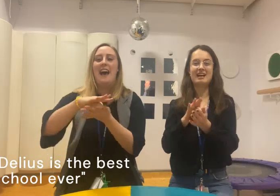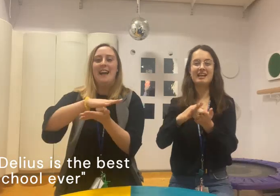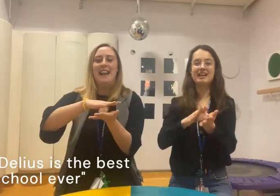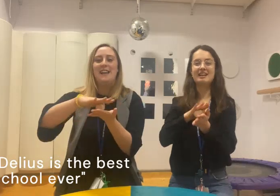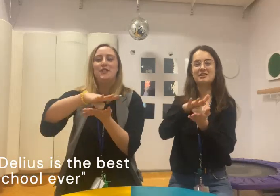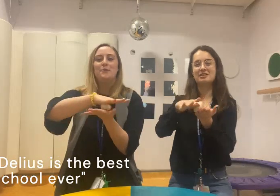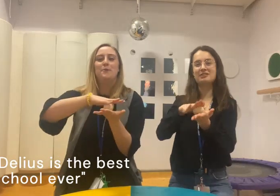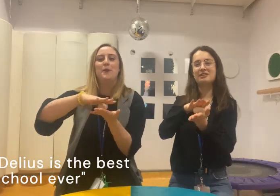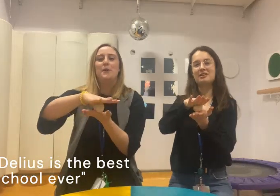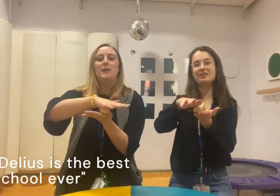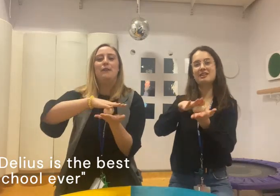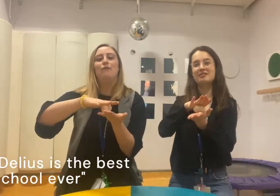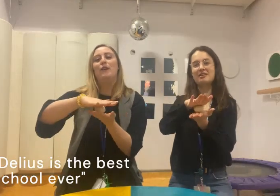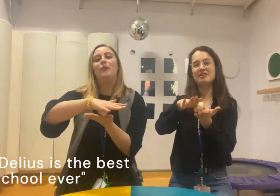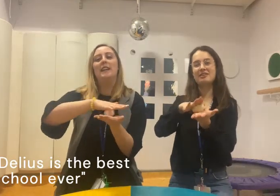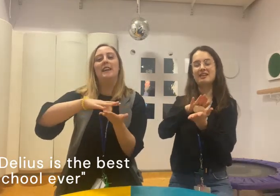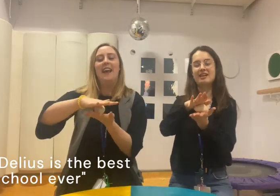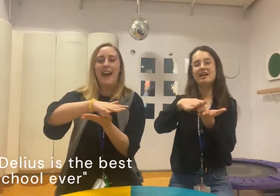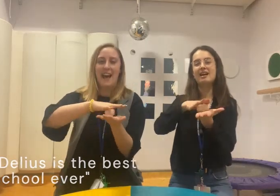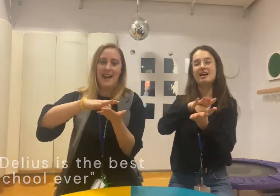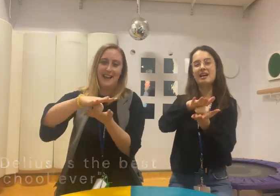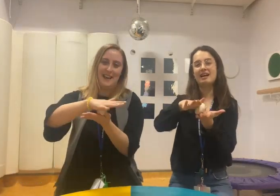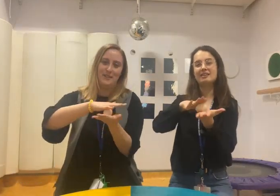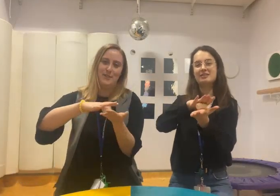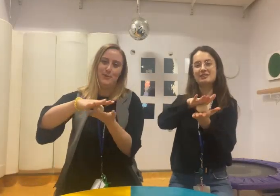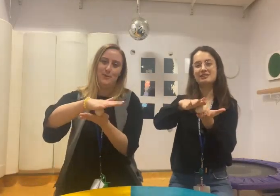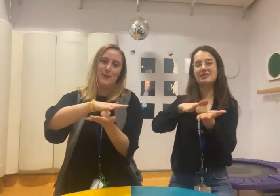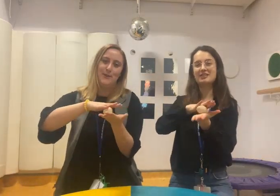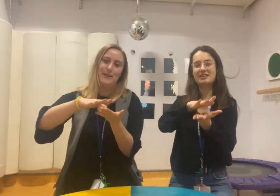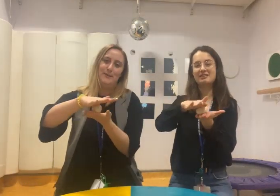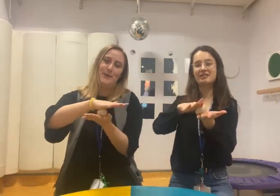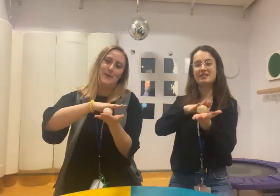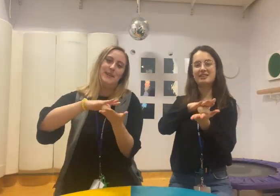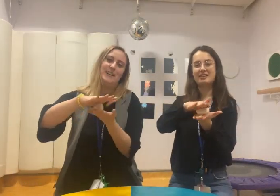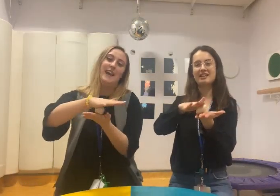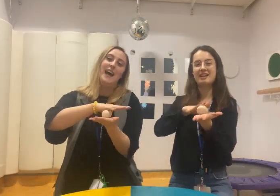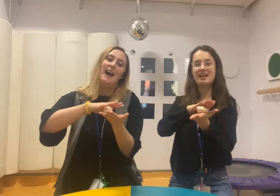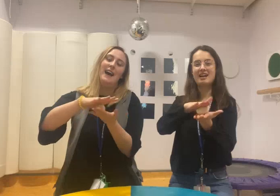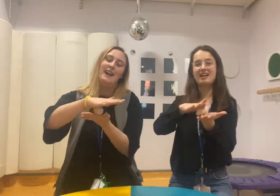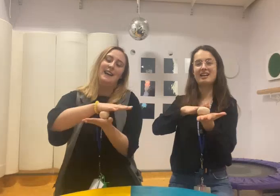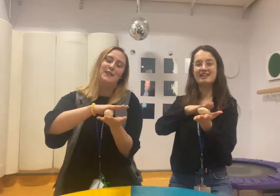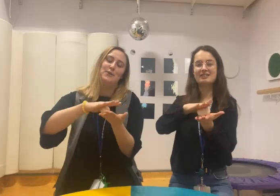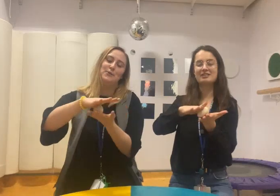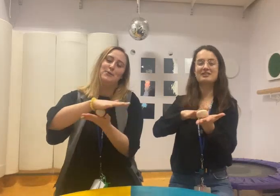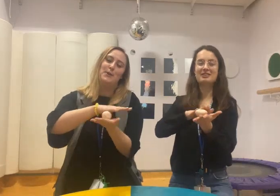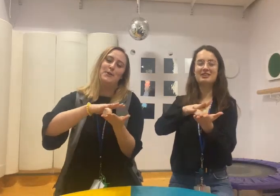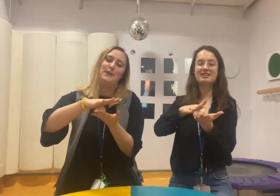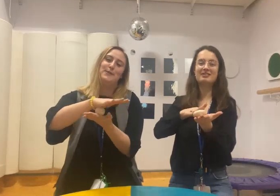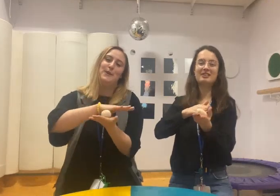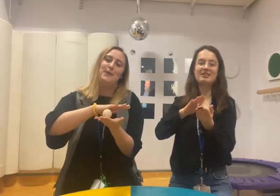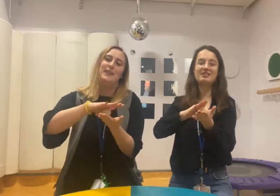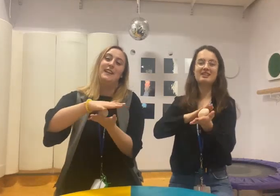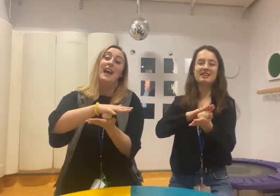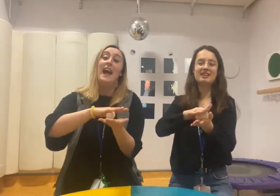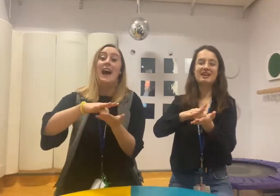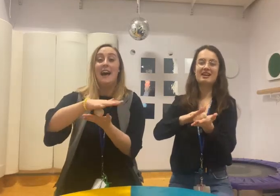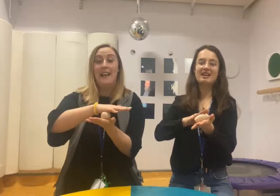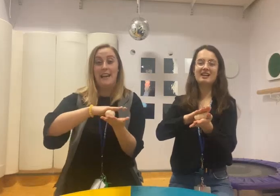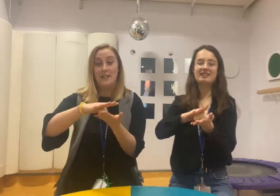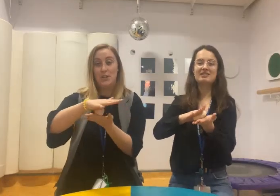like to roll it, roll it I like to roll it, roll it I like to roll it, roll it I like to